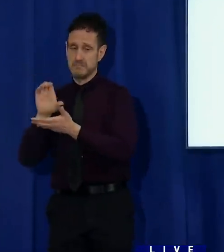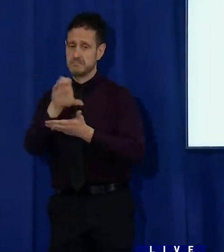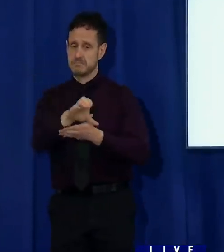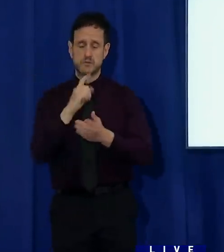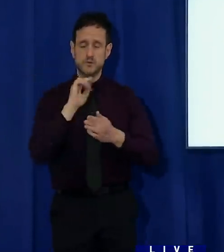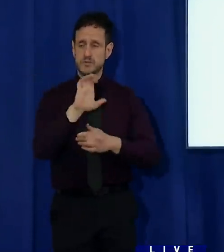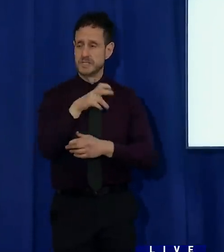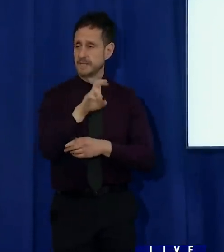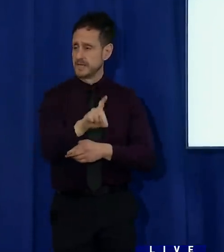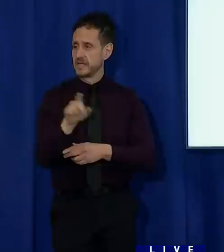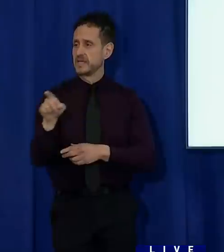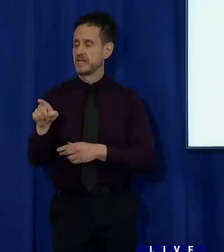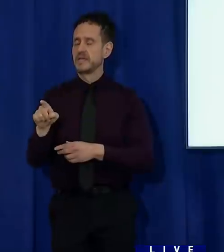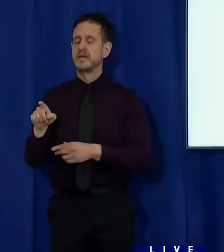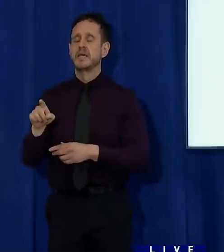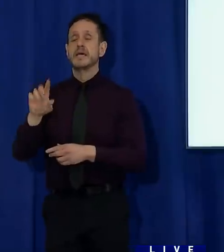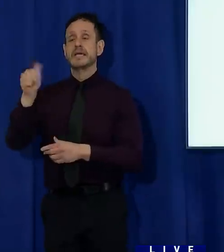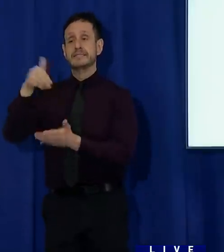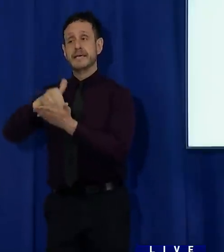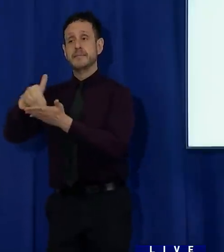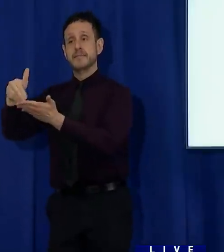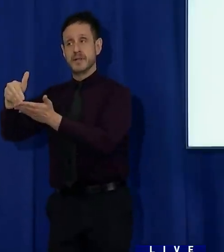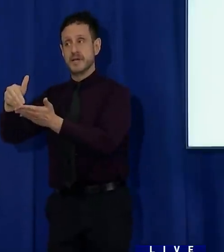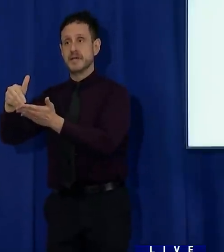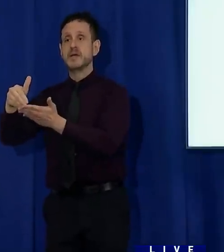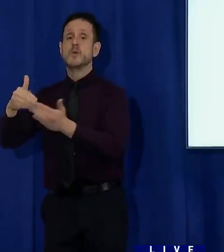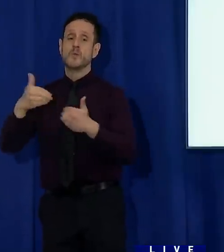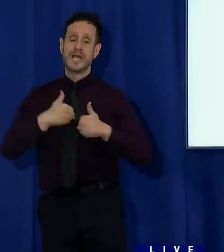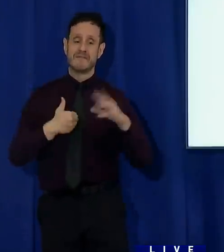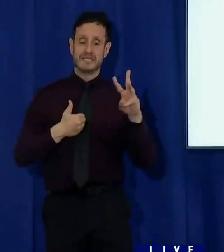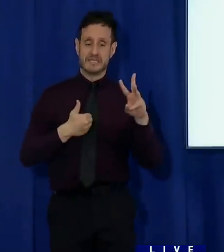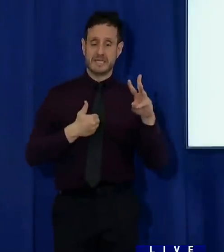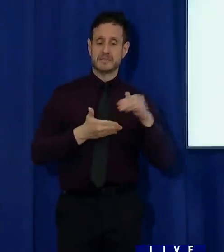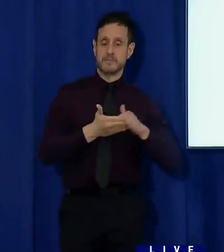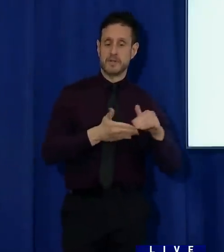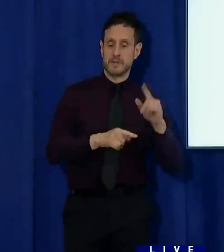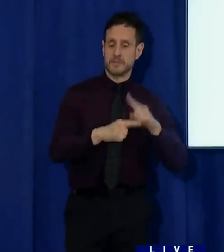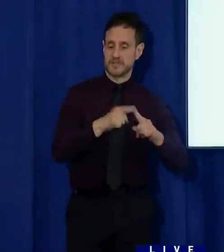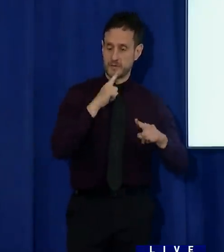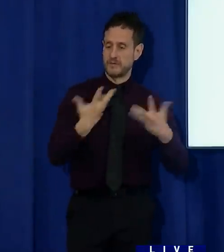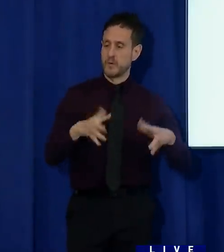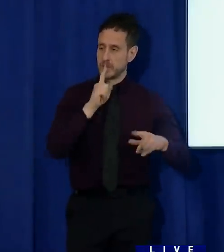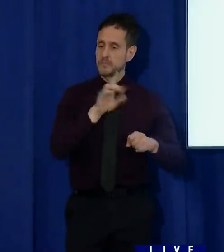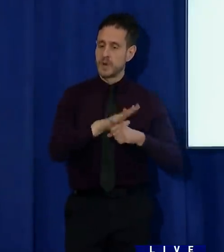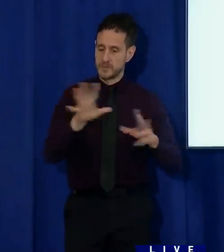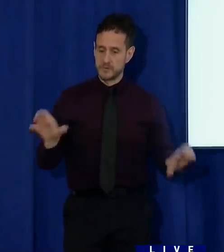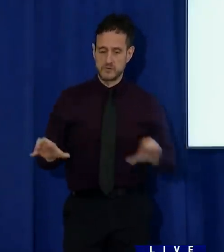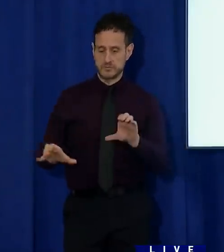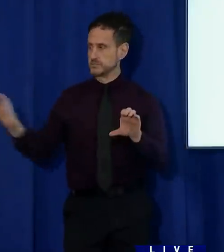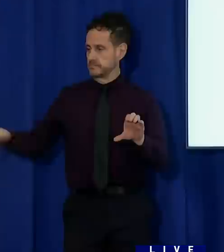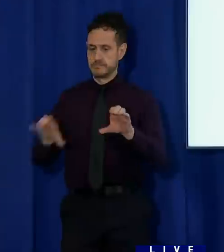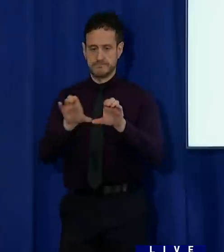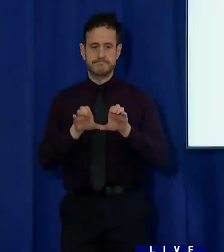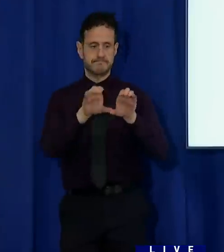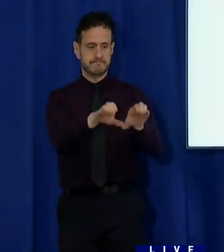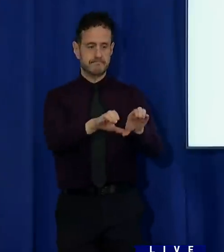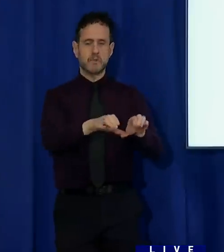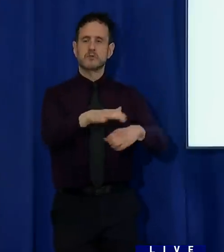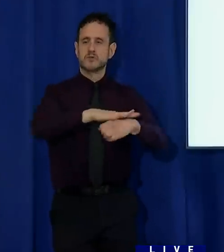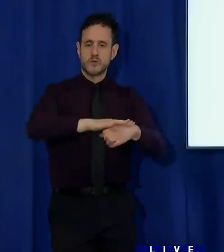top of the six-plus that we already committed. That is going to local organizations to aid